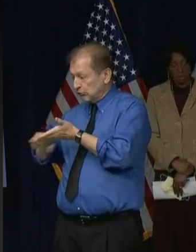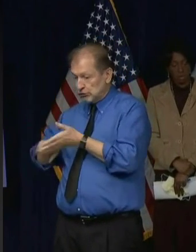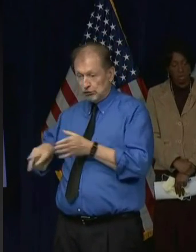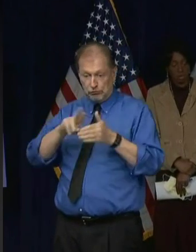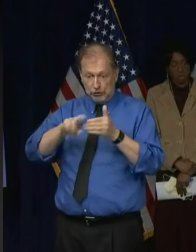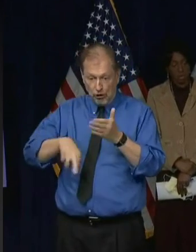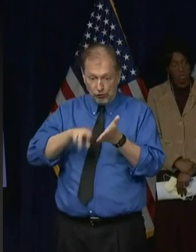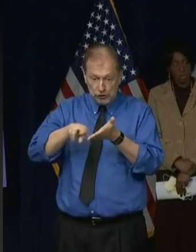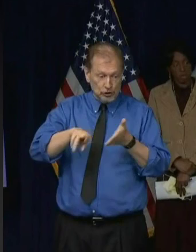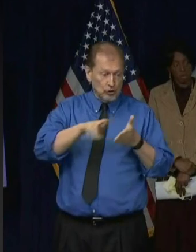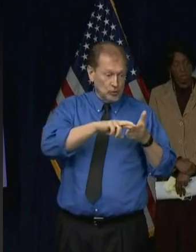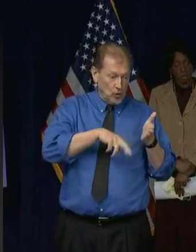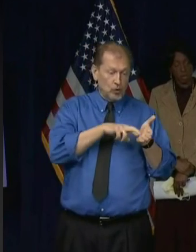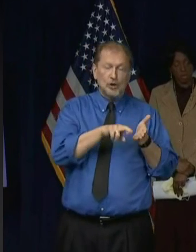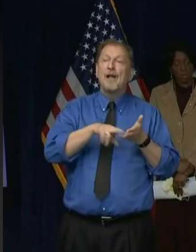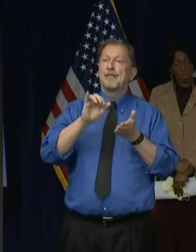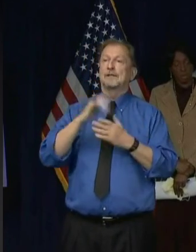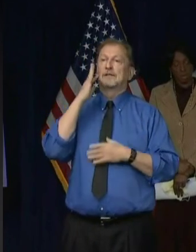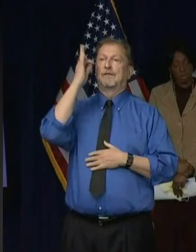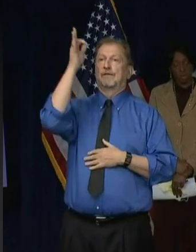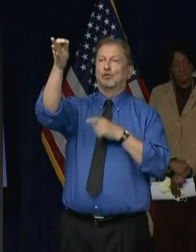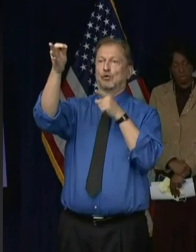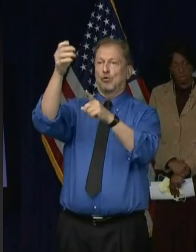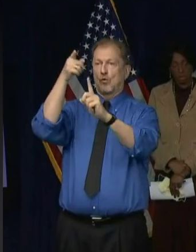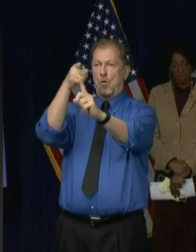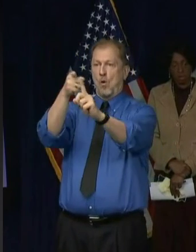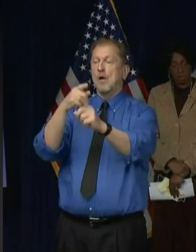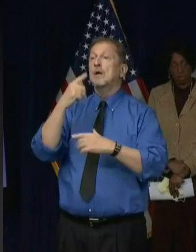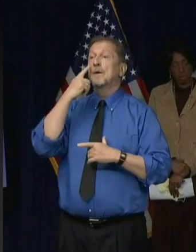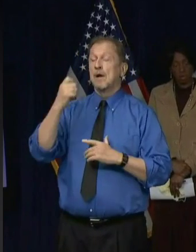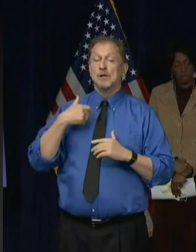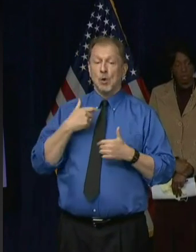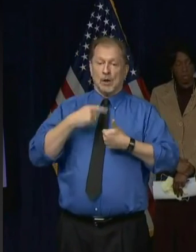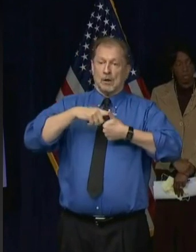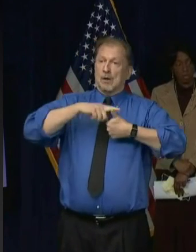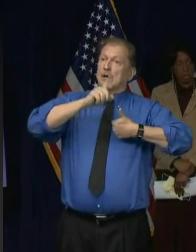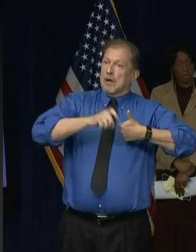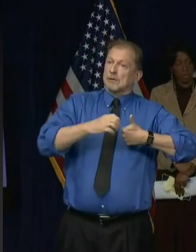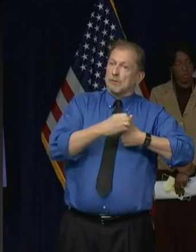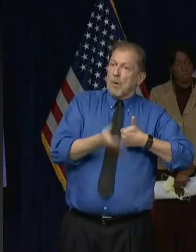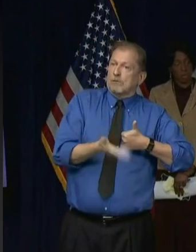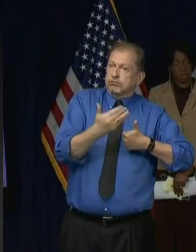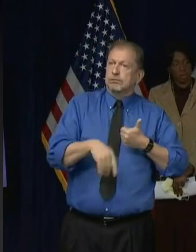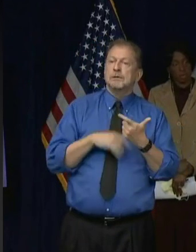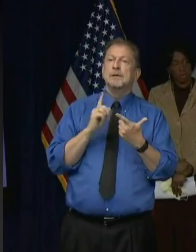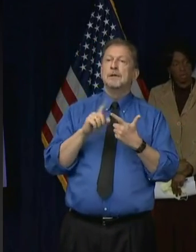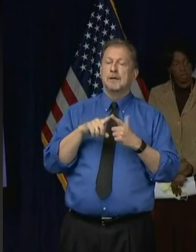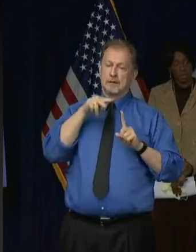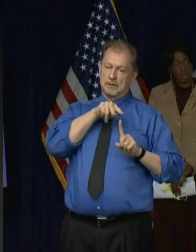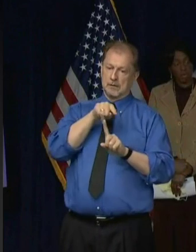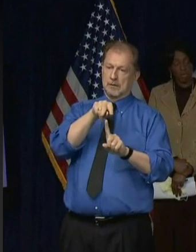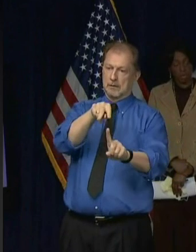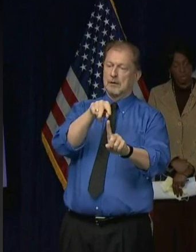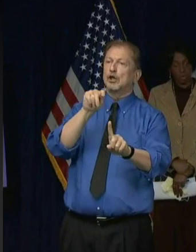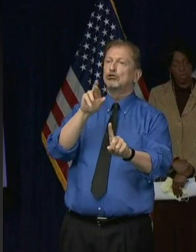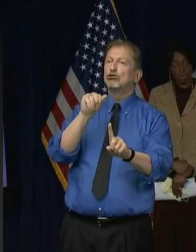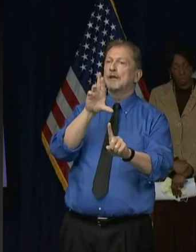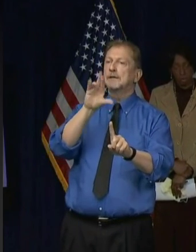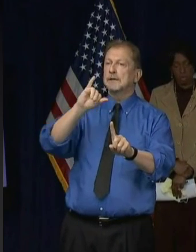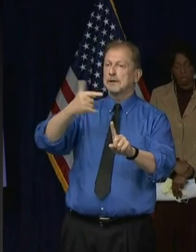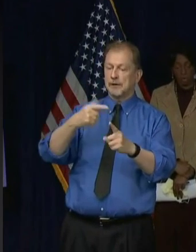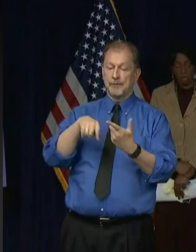thing that will happen while we're building up testing, while we're doing contact tracing, is that the approval of